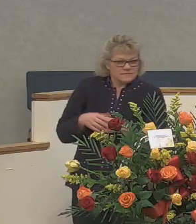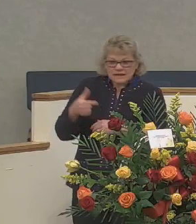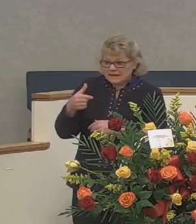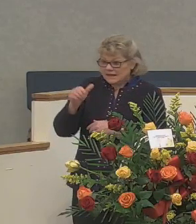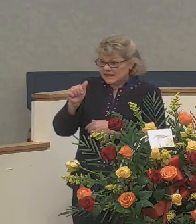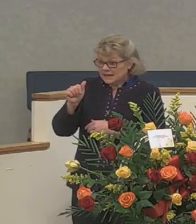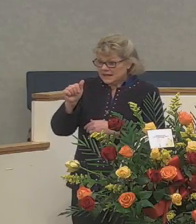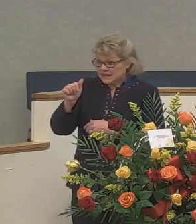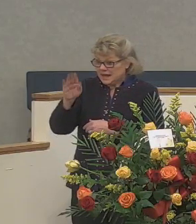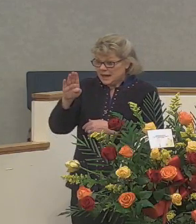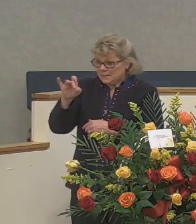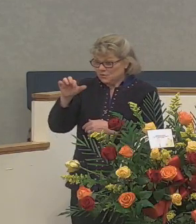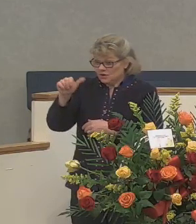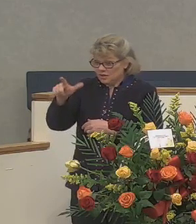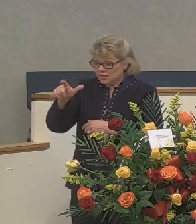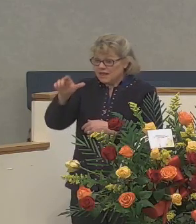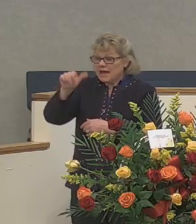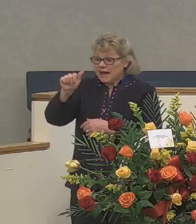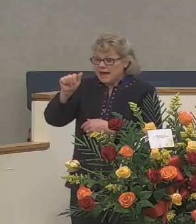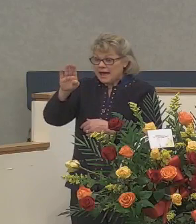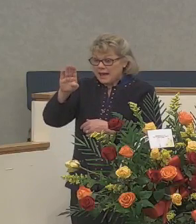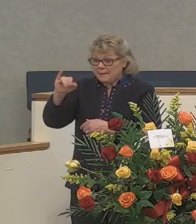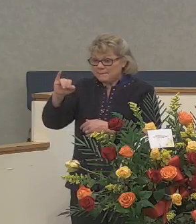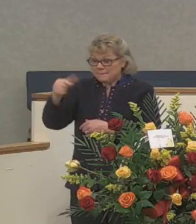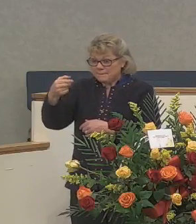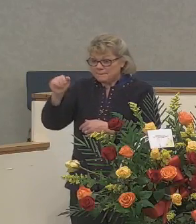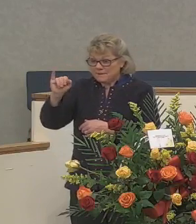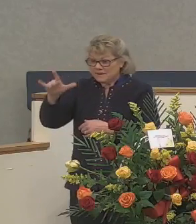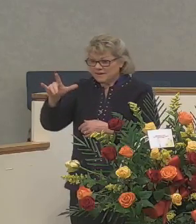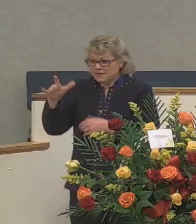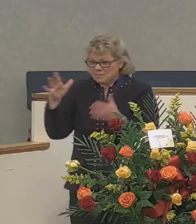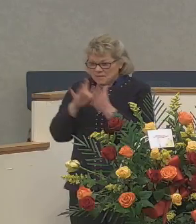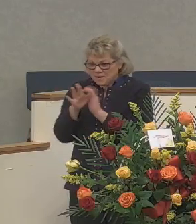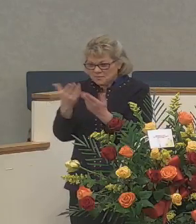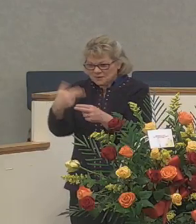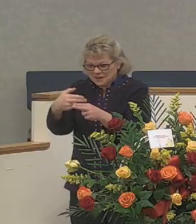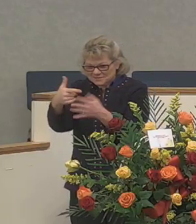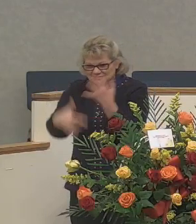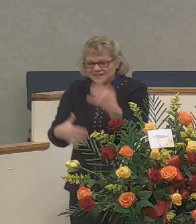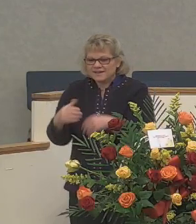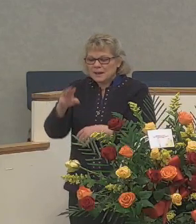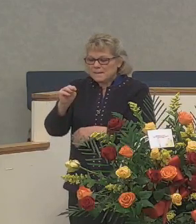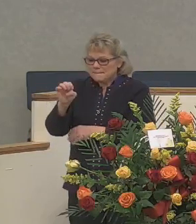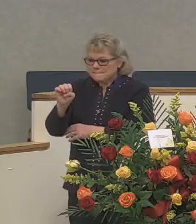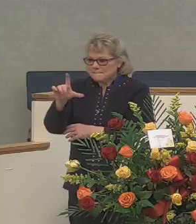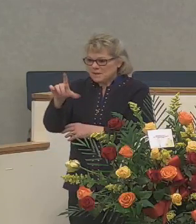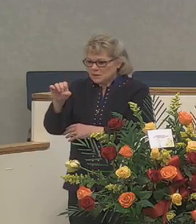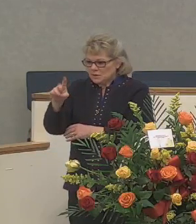Gabriel, Abigail, some of these are biblical names, huh? Melody,